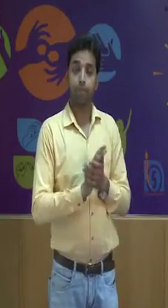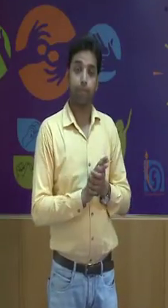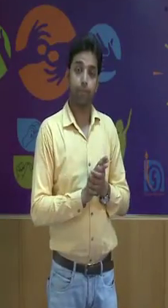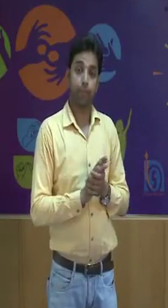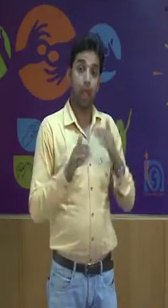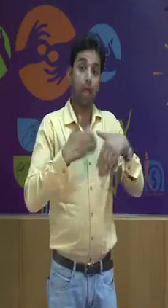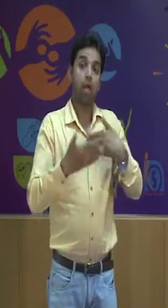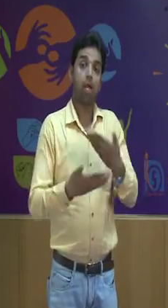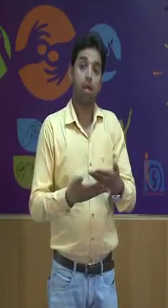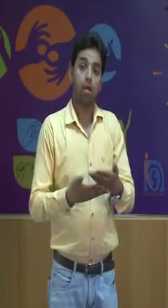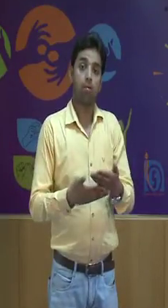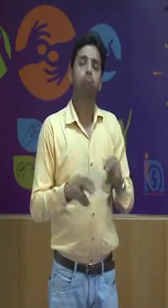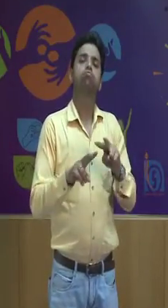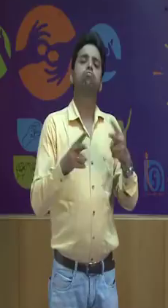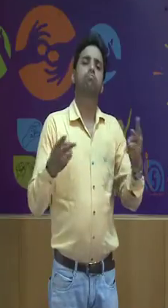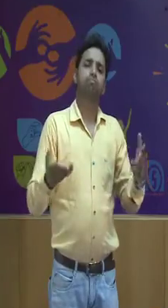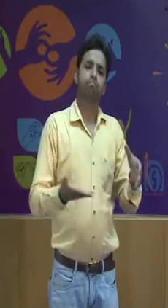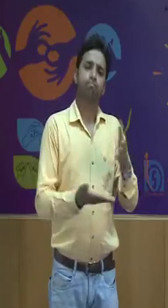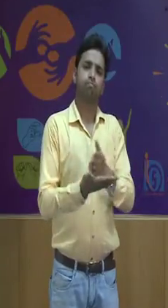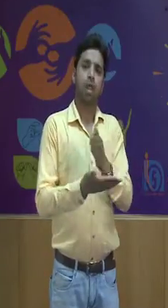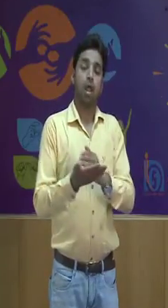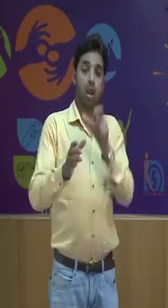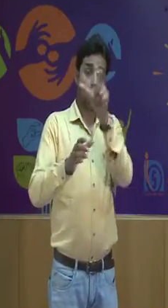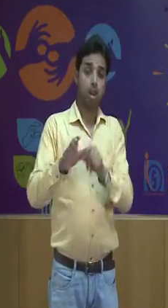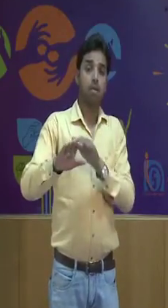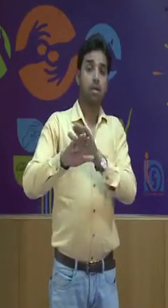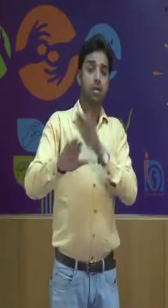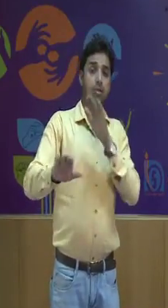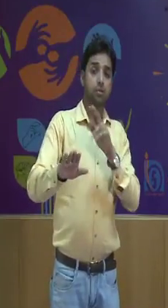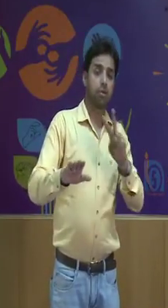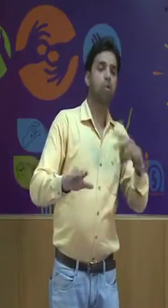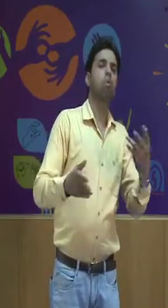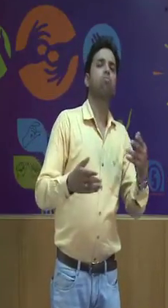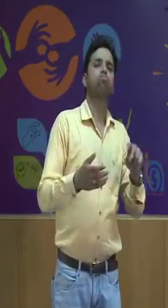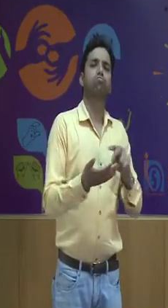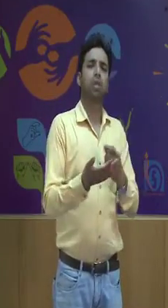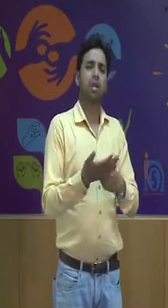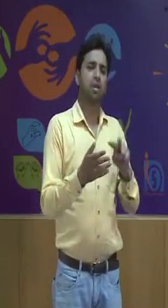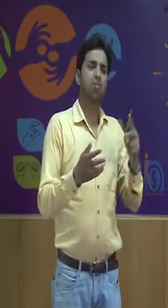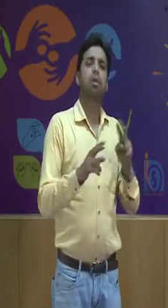and the difference between untouchables and other castes has disappeared.